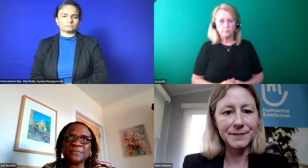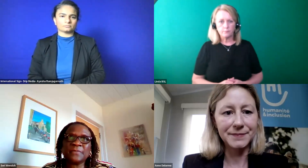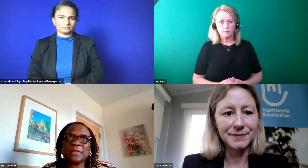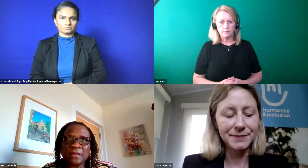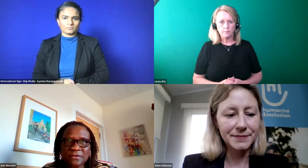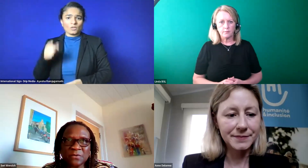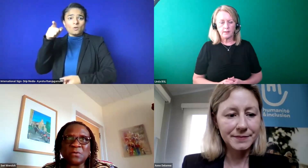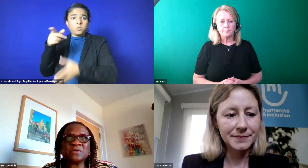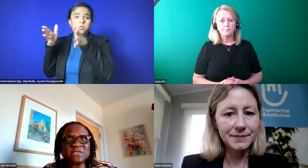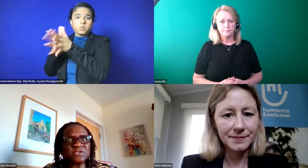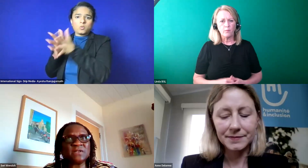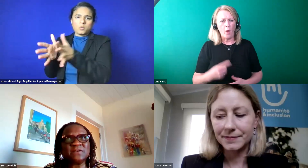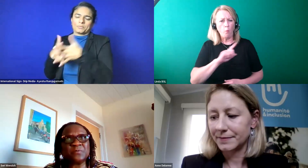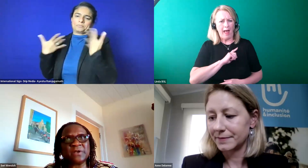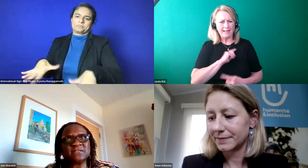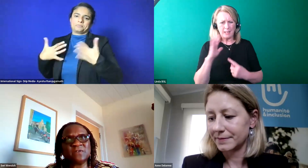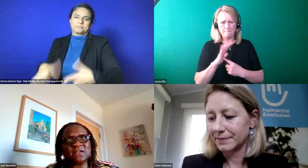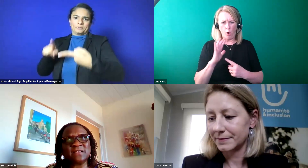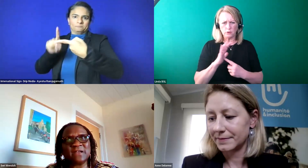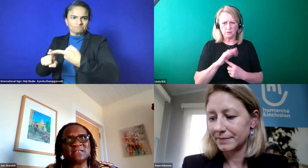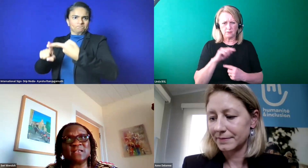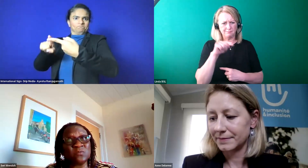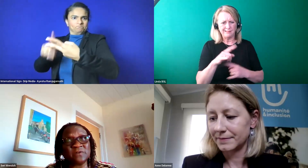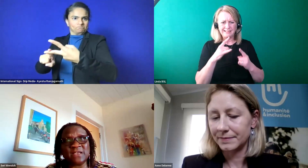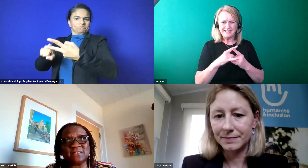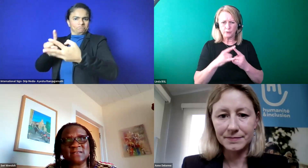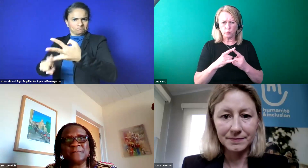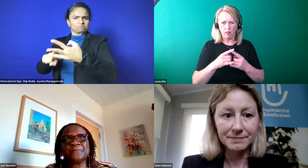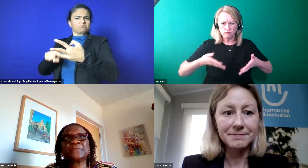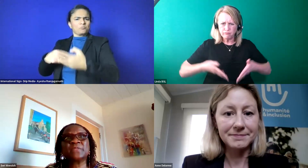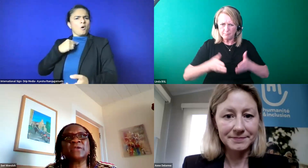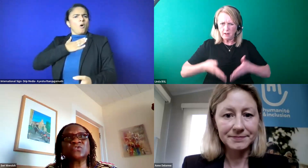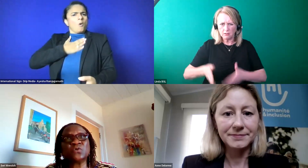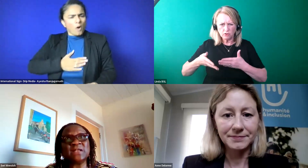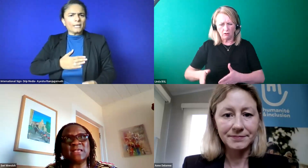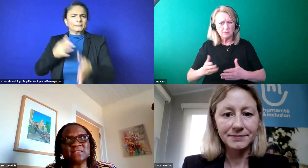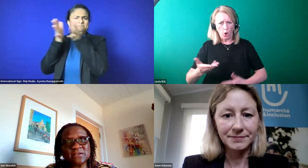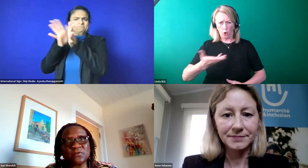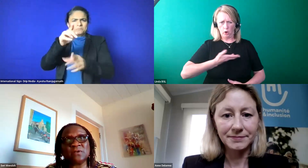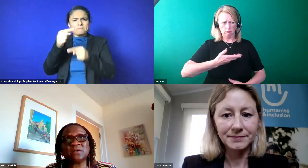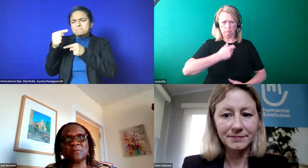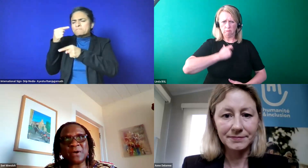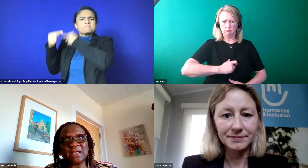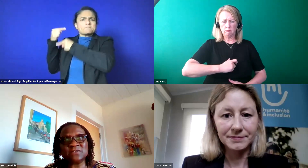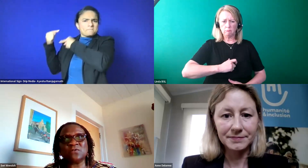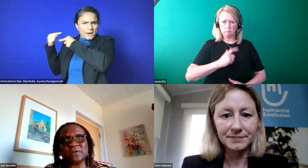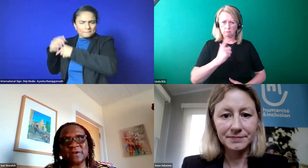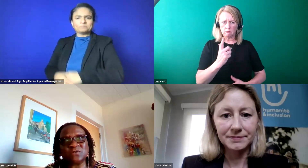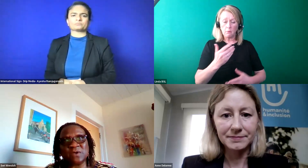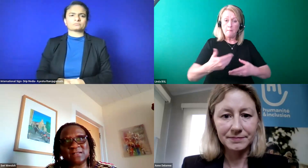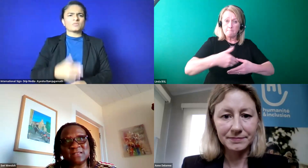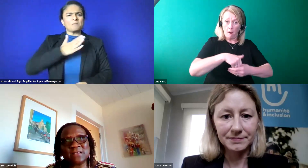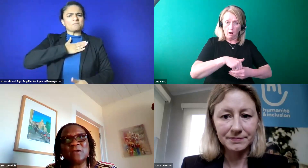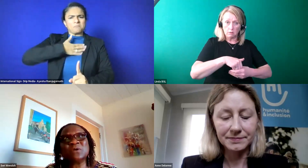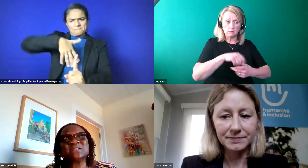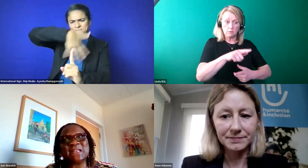rights. So sexual and reproductive health and rights are human rights. They're not only integral part of the